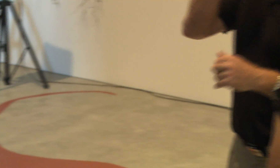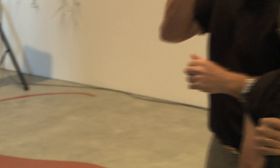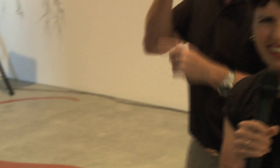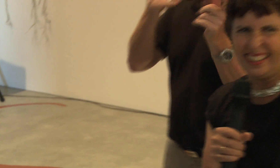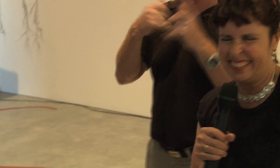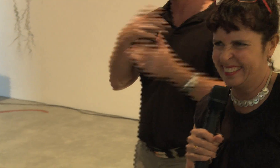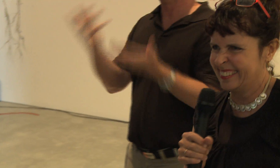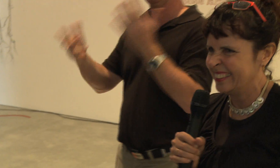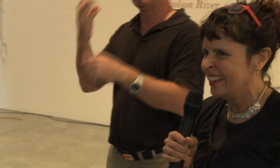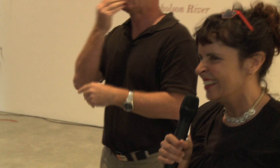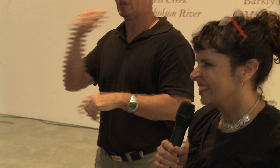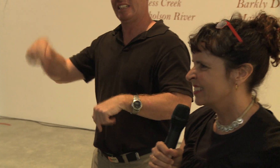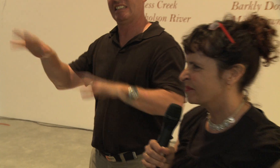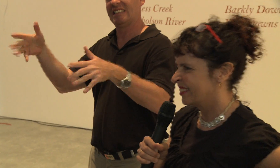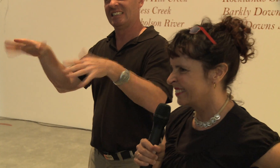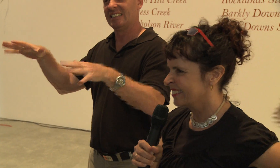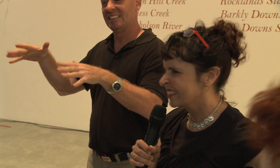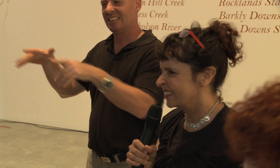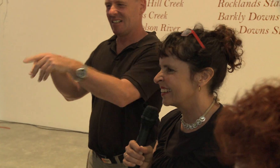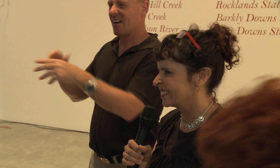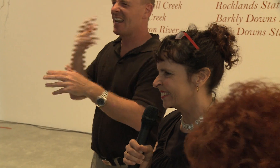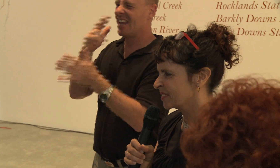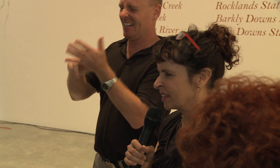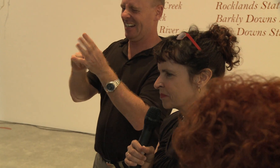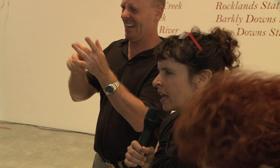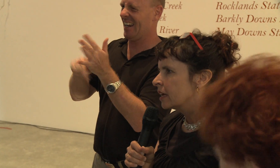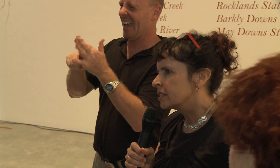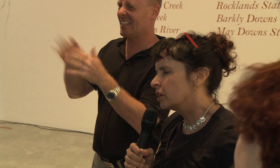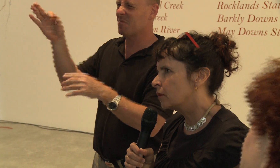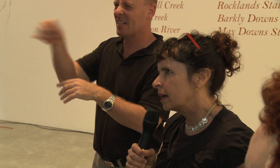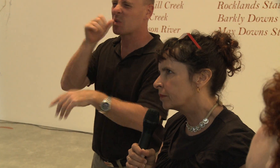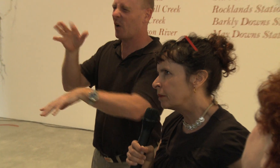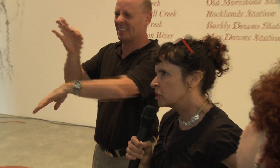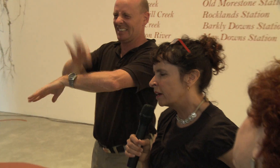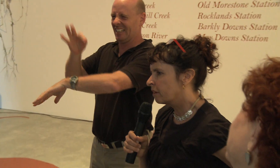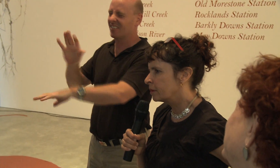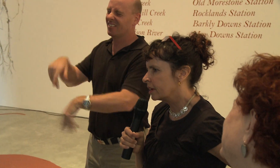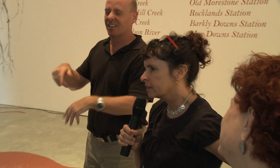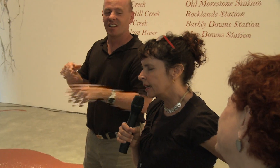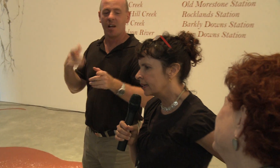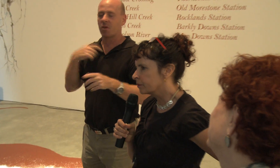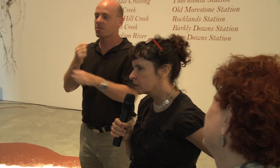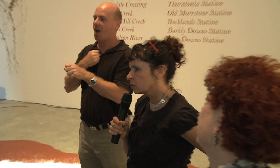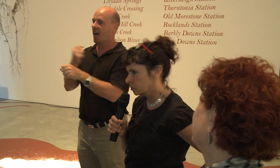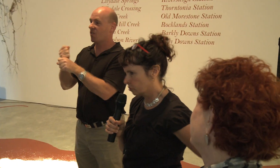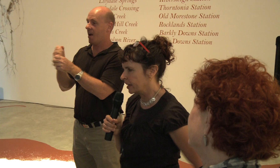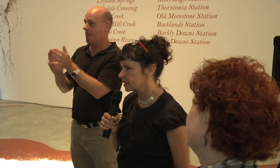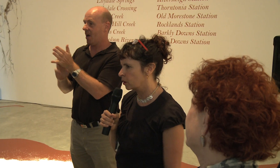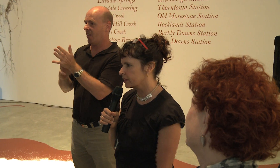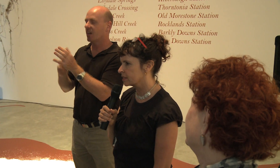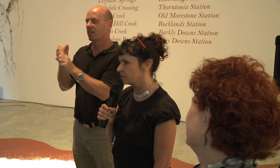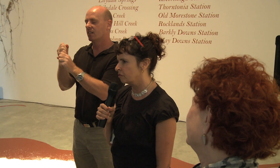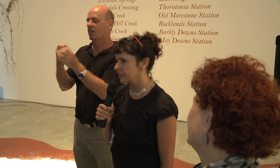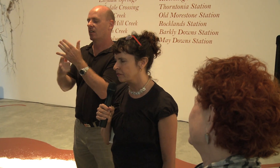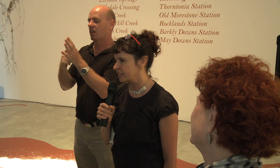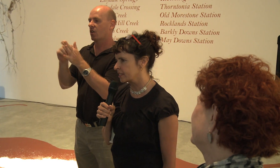about that. The native bees don't hurt. Yeah. So because my grandmother, Grace,